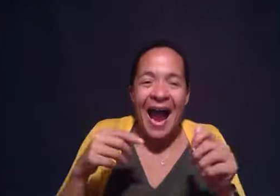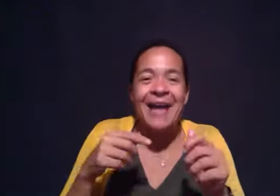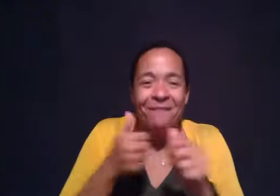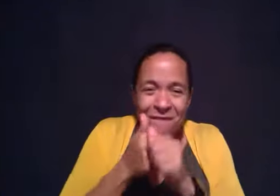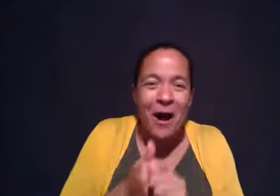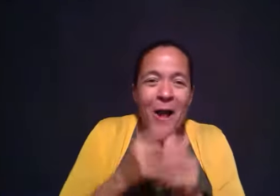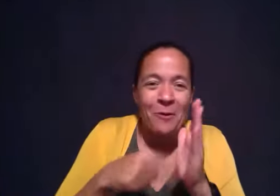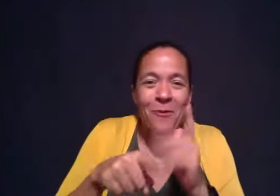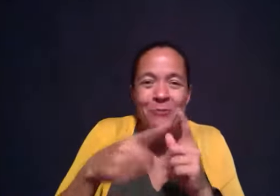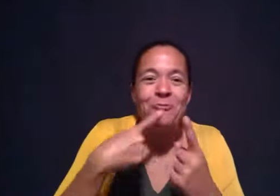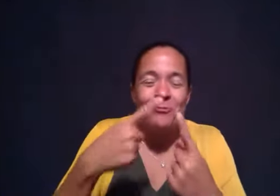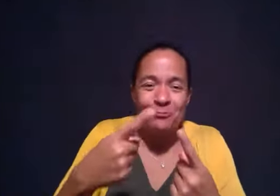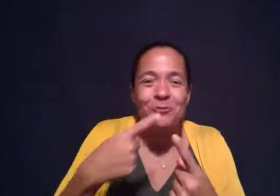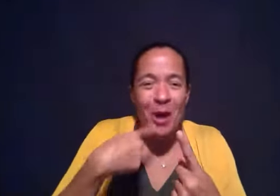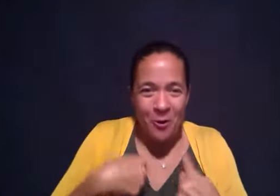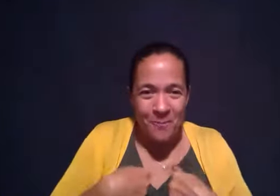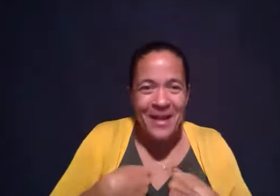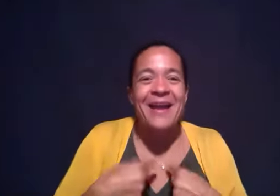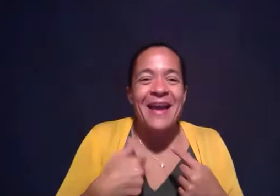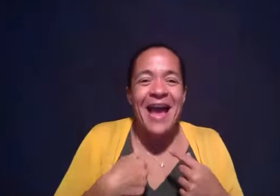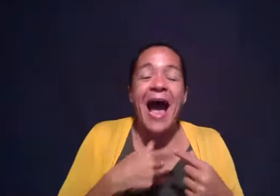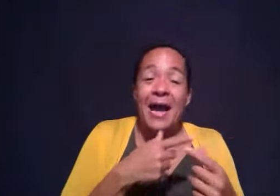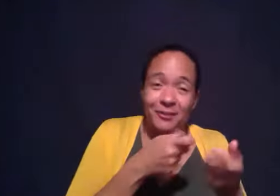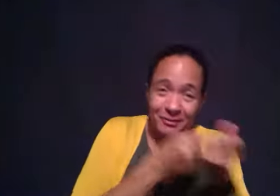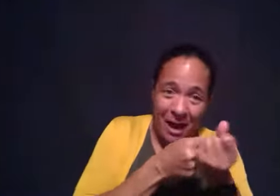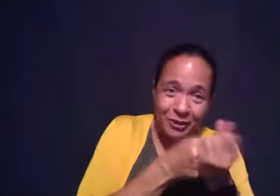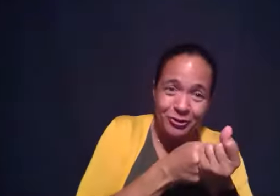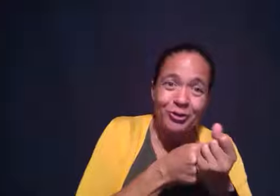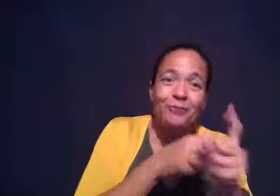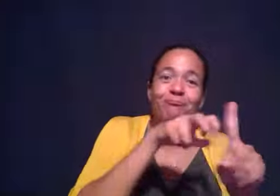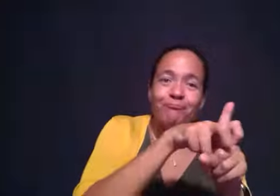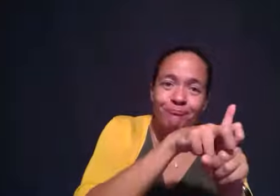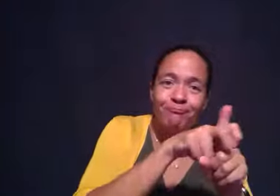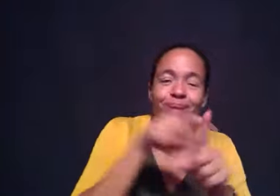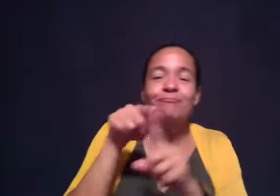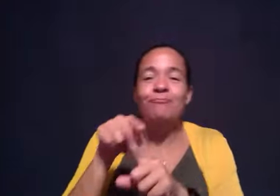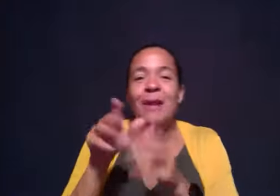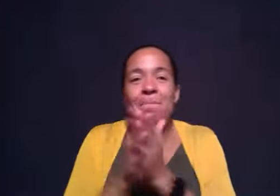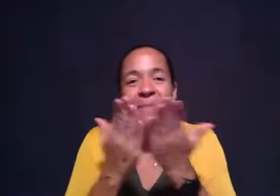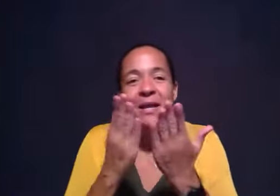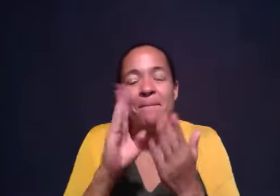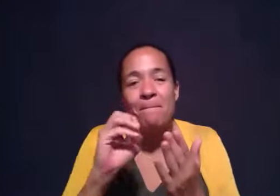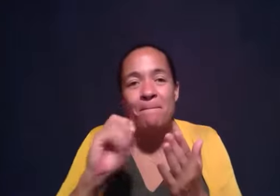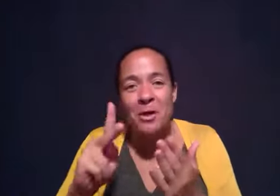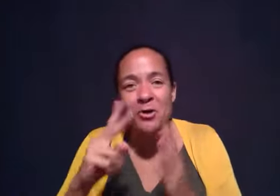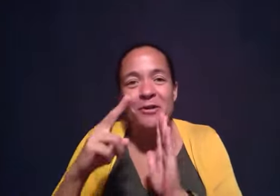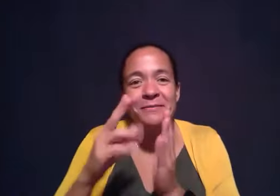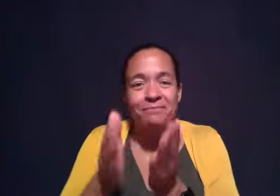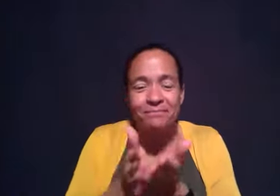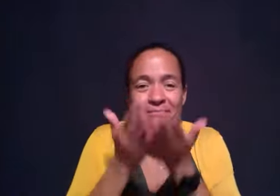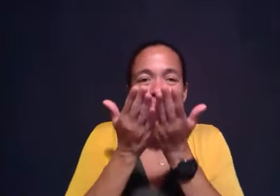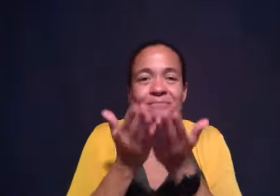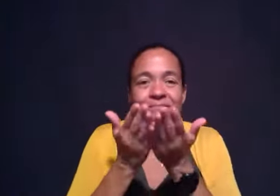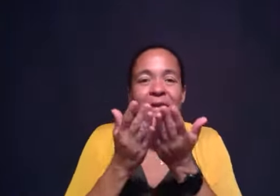a big book and I took some steps. And I surrendered a tiny bit at a time, just a tiny bit